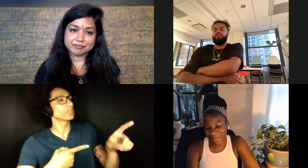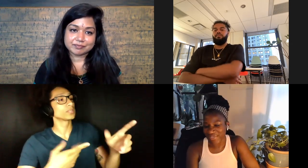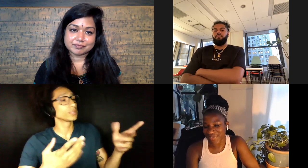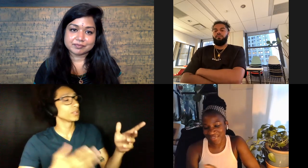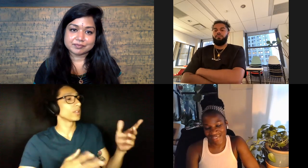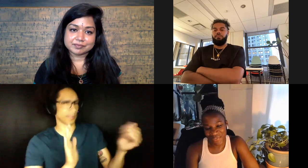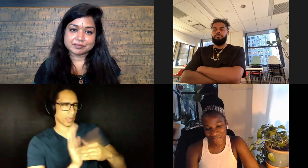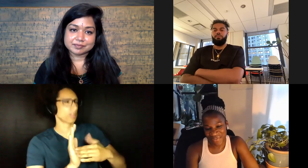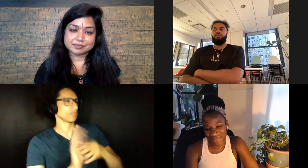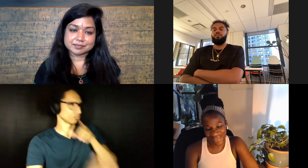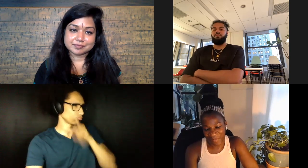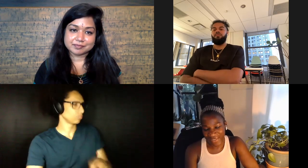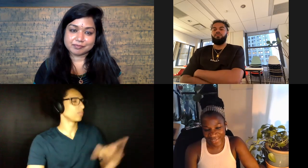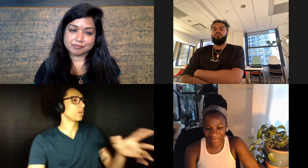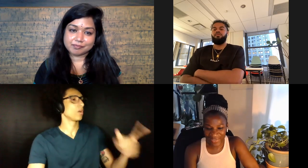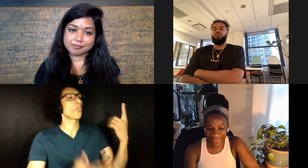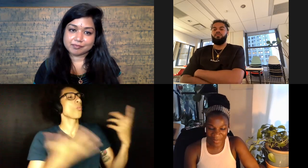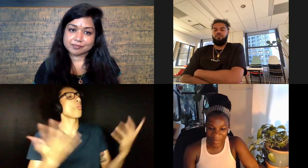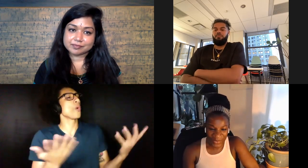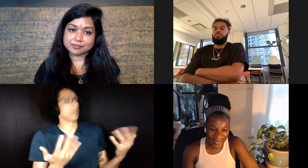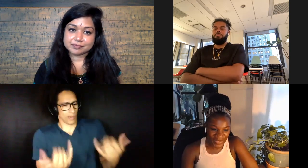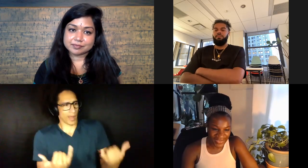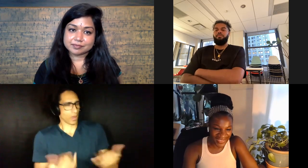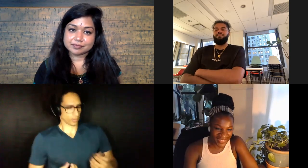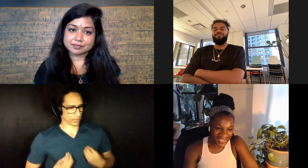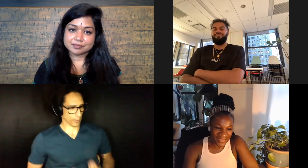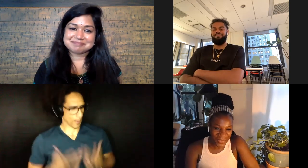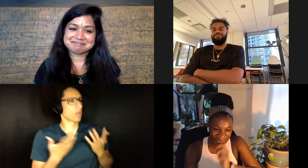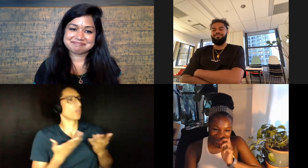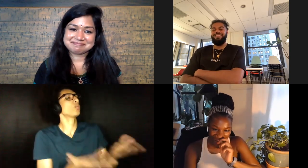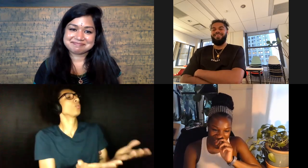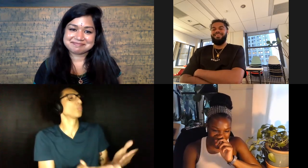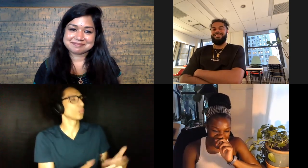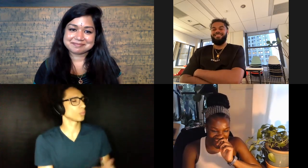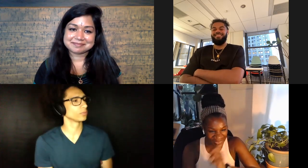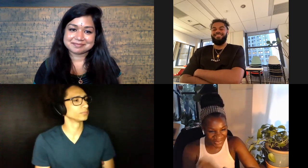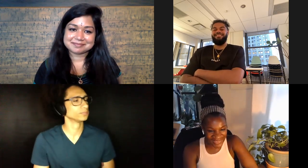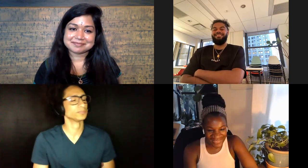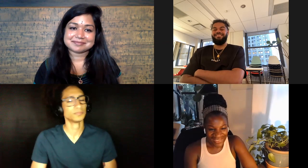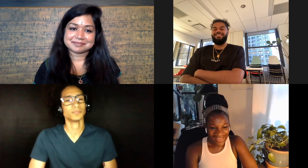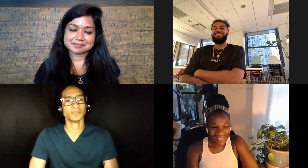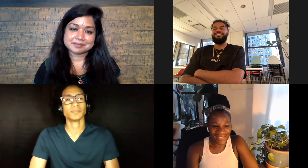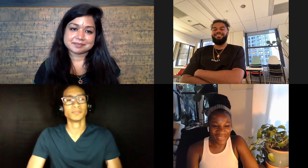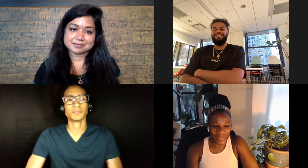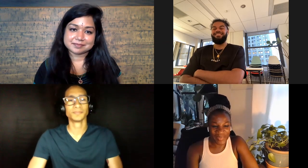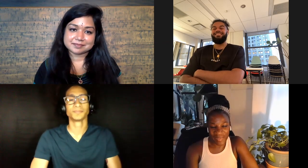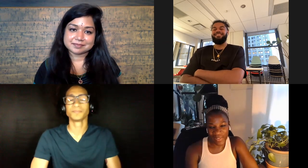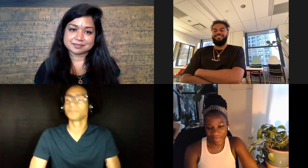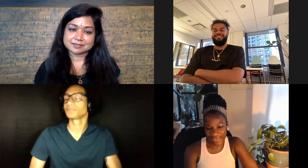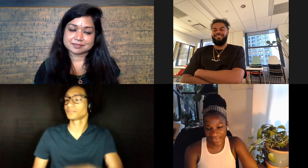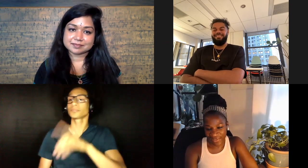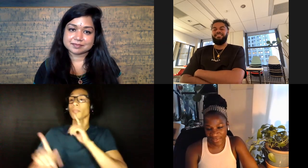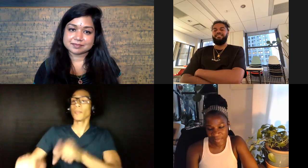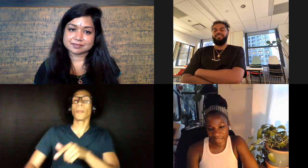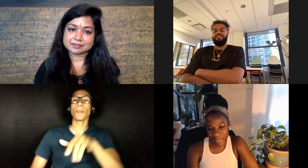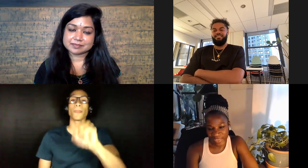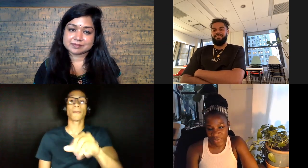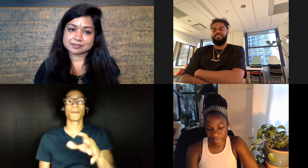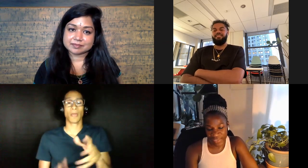to find like Guyanese spots, basically, that spots that make Guyanese, it's like, you